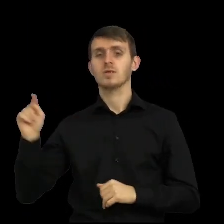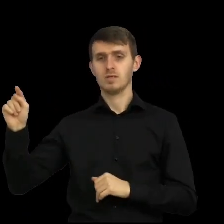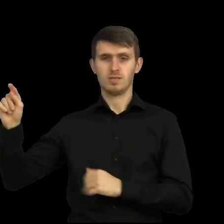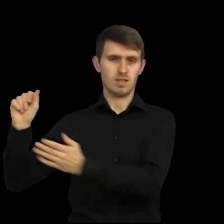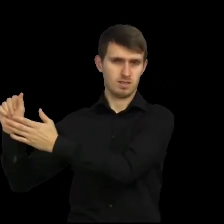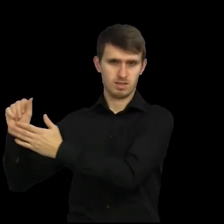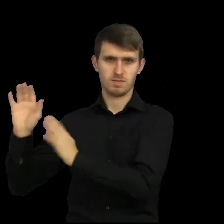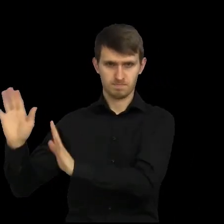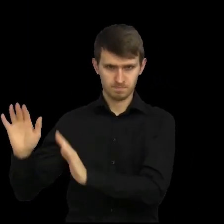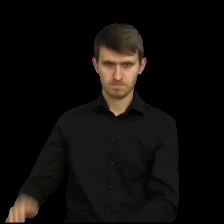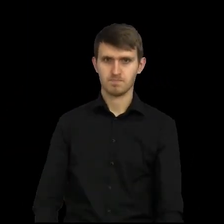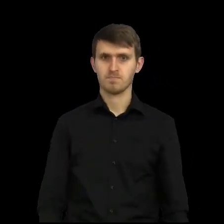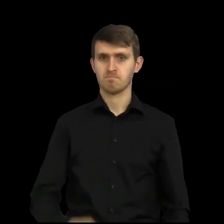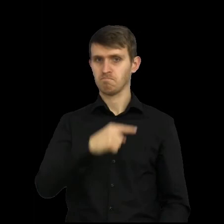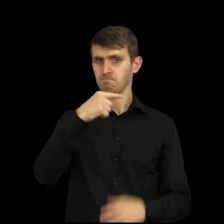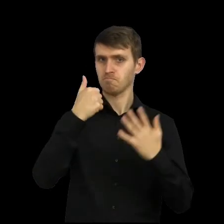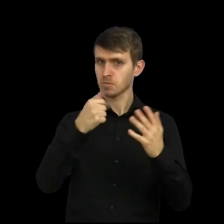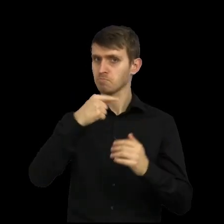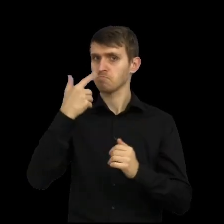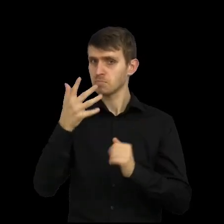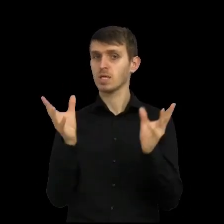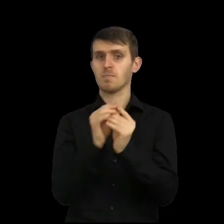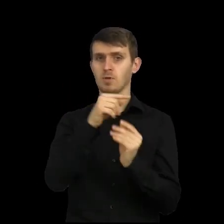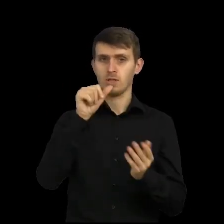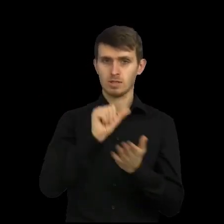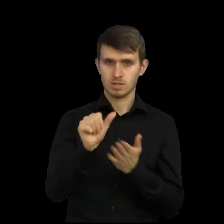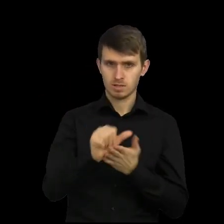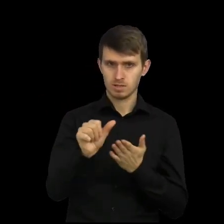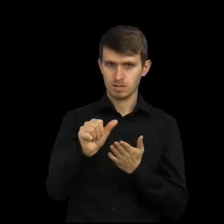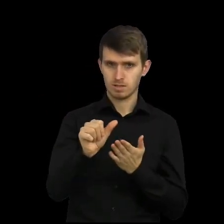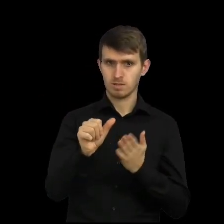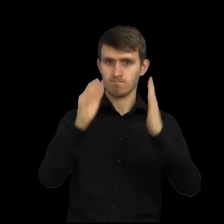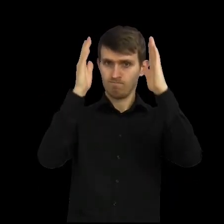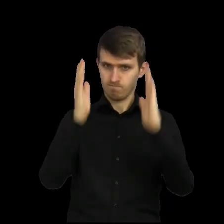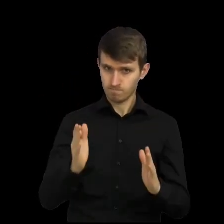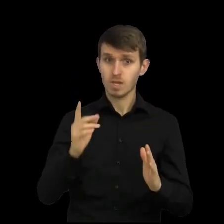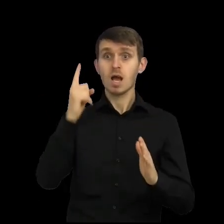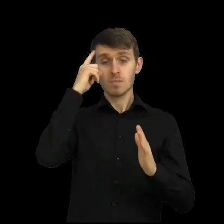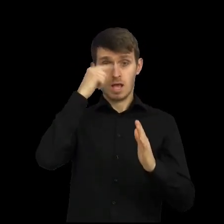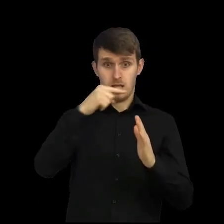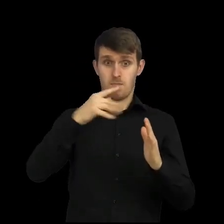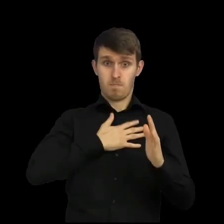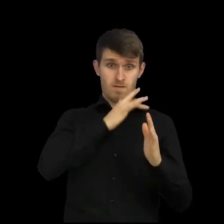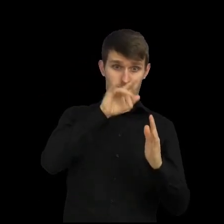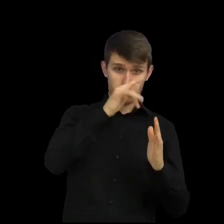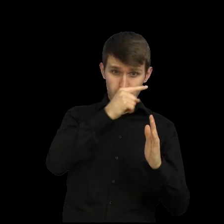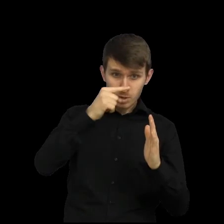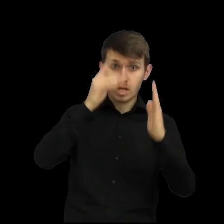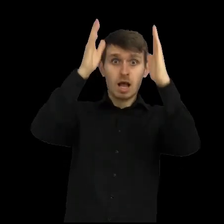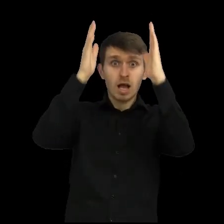to 11. Well, negative 6 minus 5 is negative 11. So the absolute value of negative 11 should be equal to 11. And it is. The